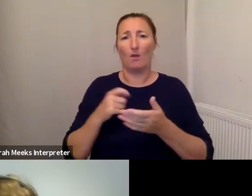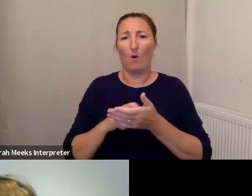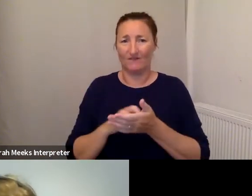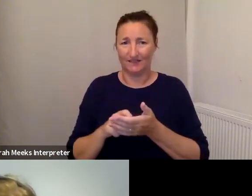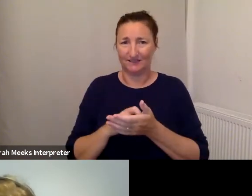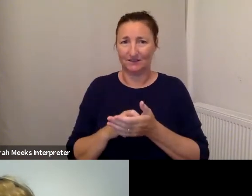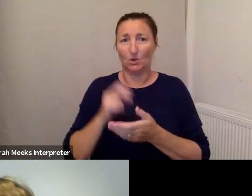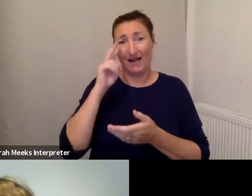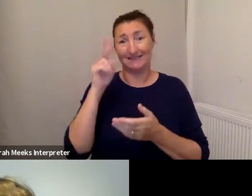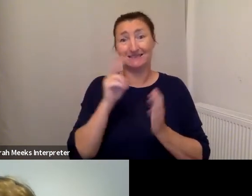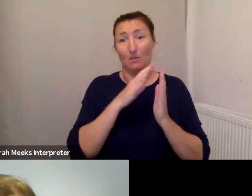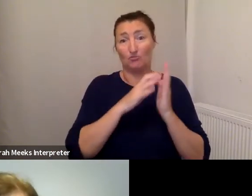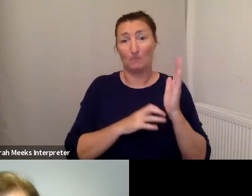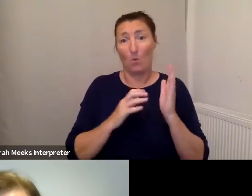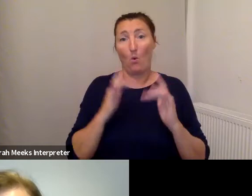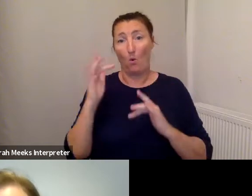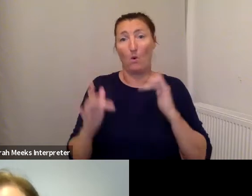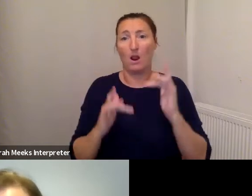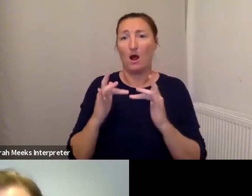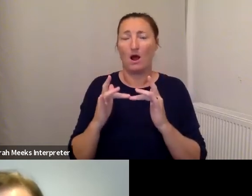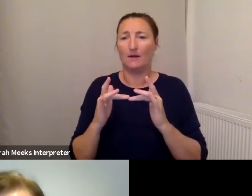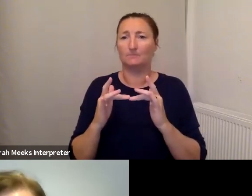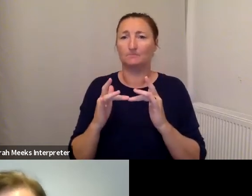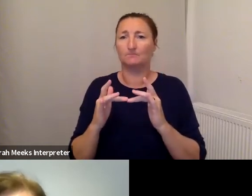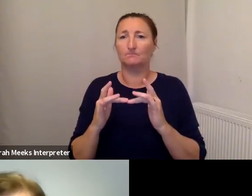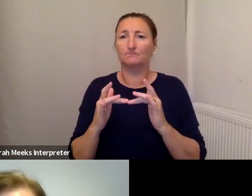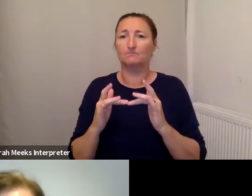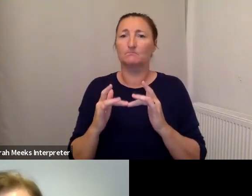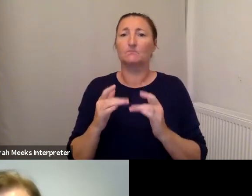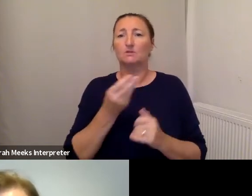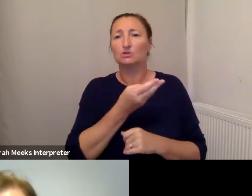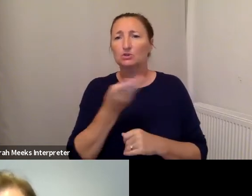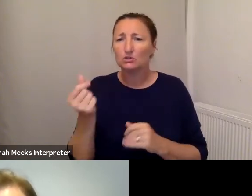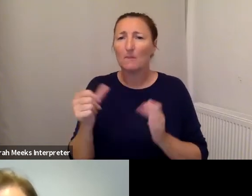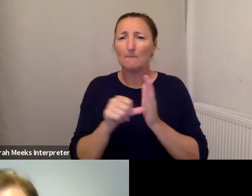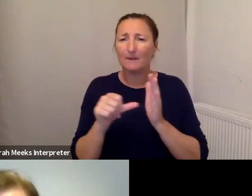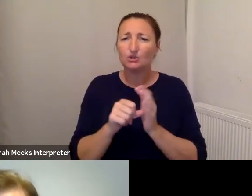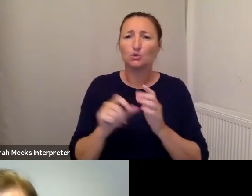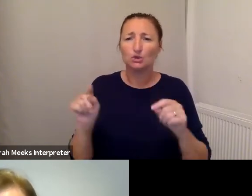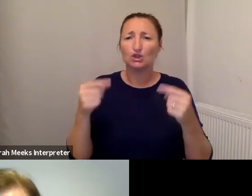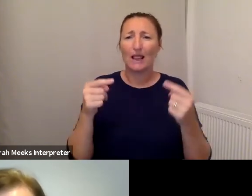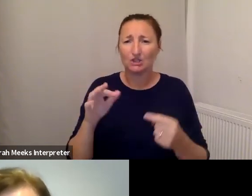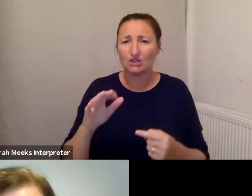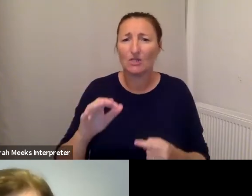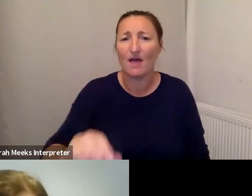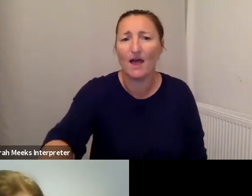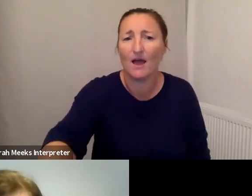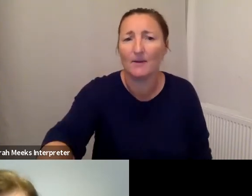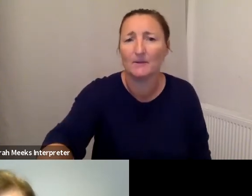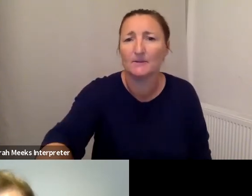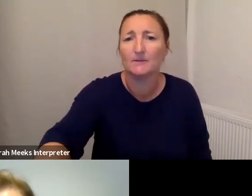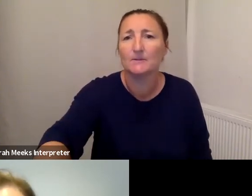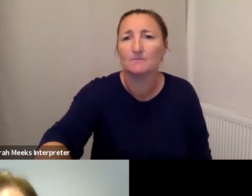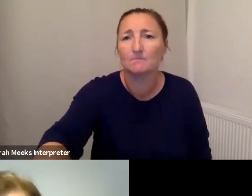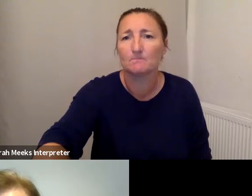available online. And these are just some issues and challenges that I think hopefully we'll start to